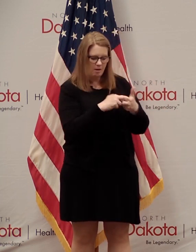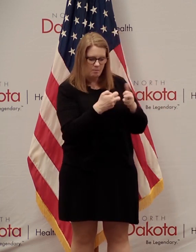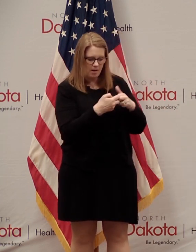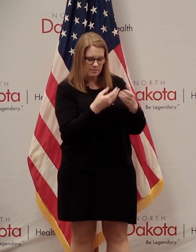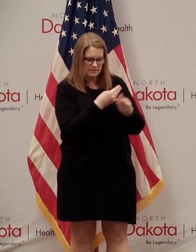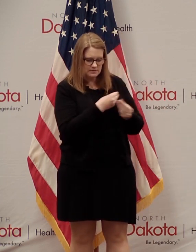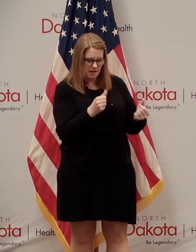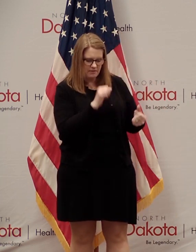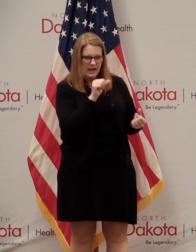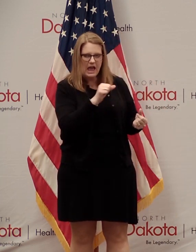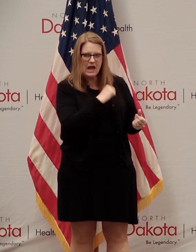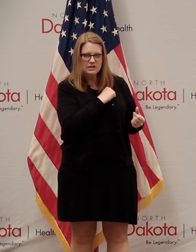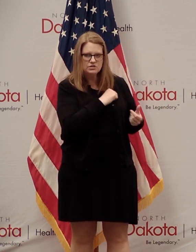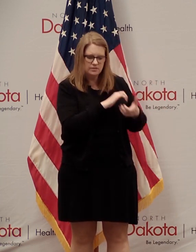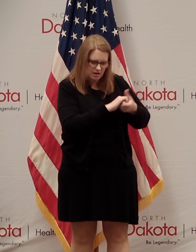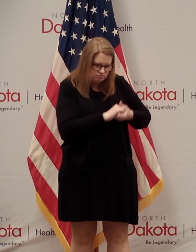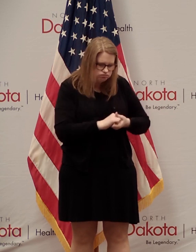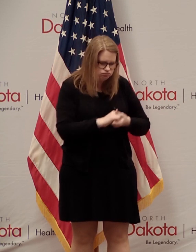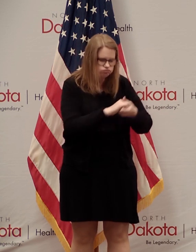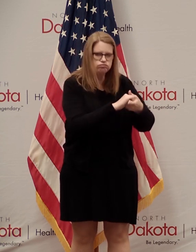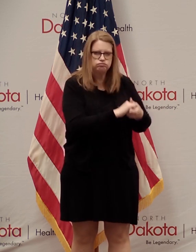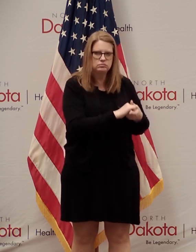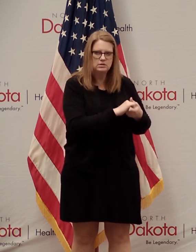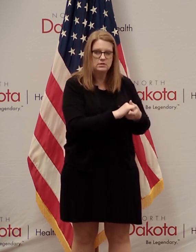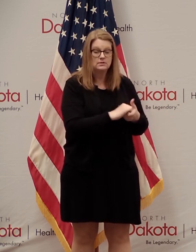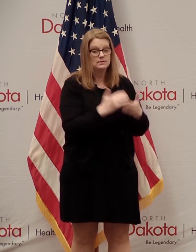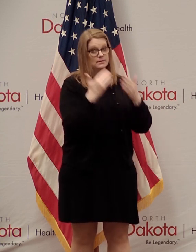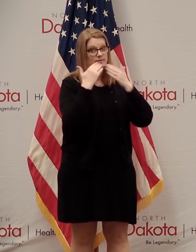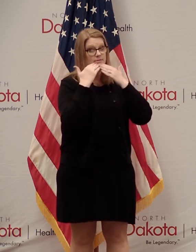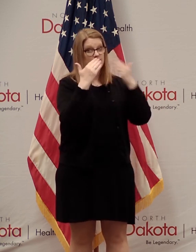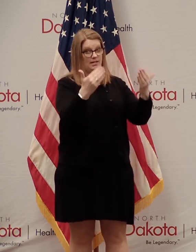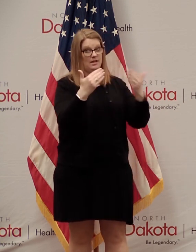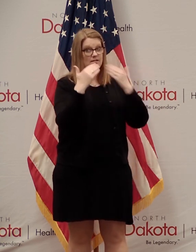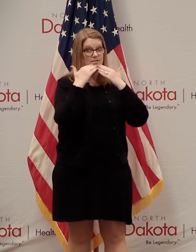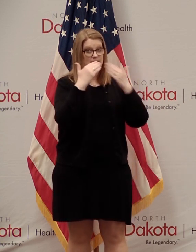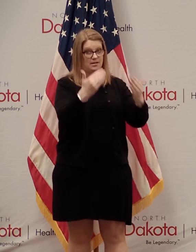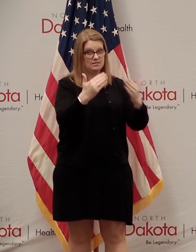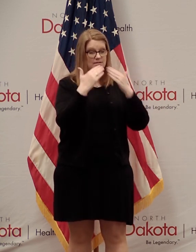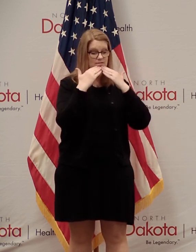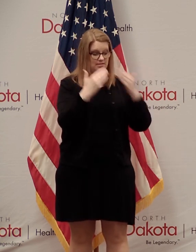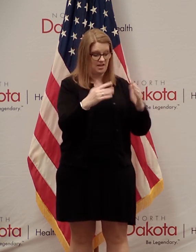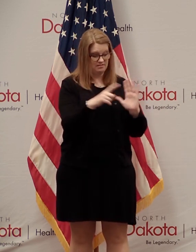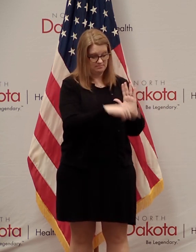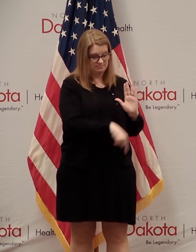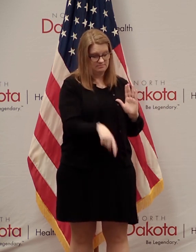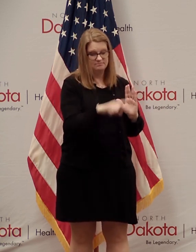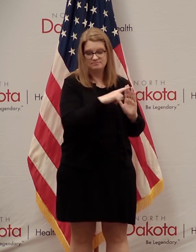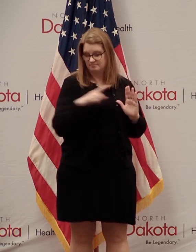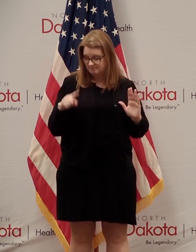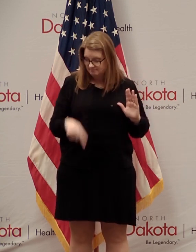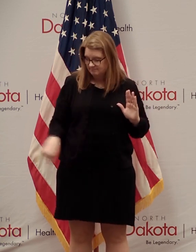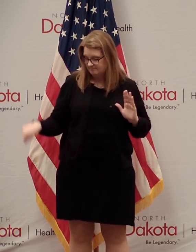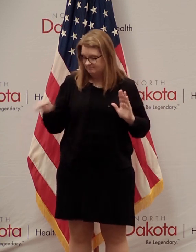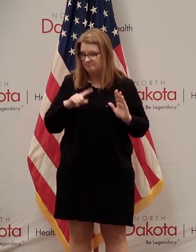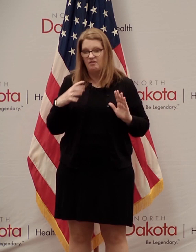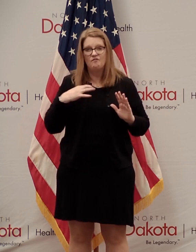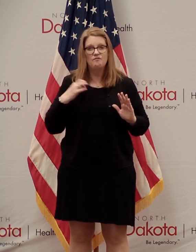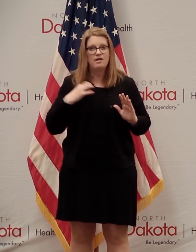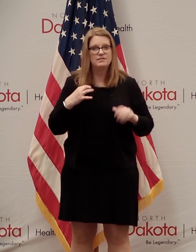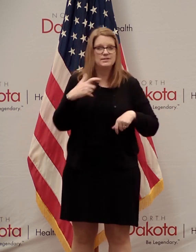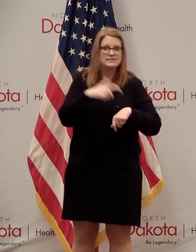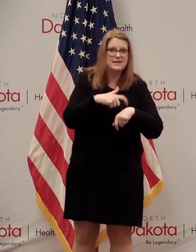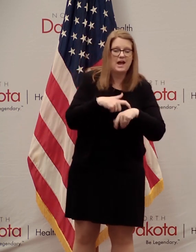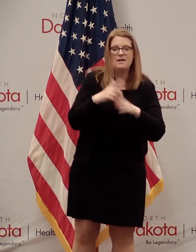attitude. Let me stop and express gratitude to those North Dakota citizens and business persons who volunteered their time and energy